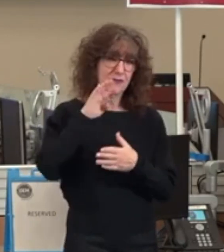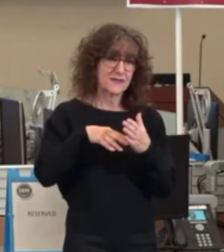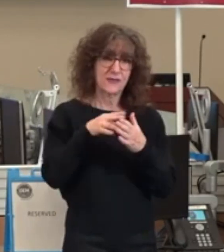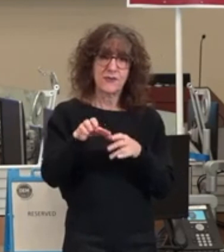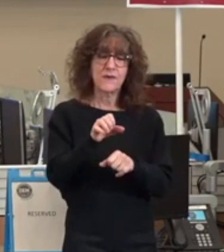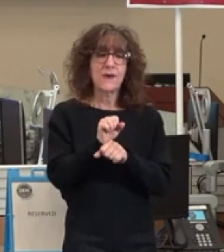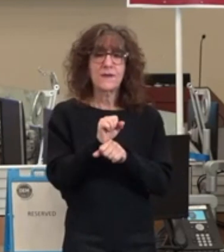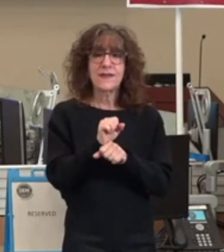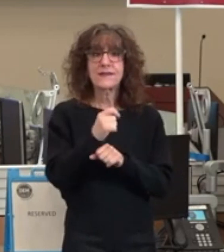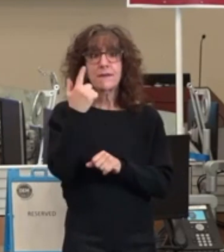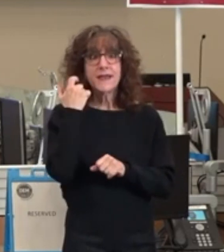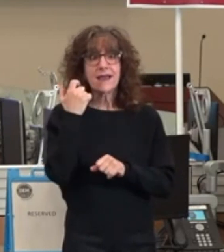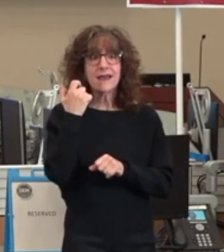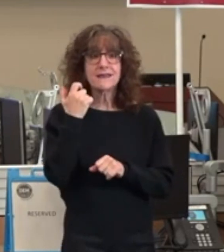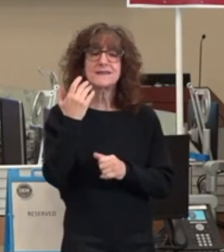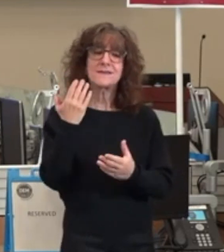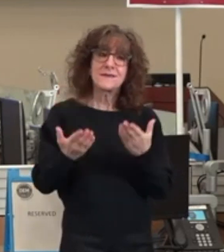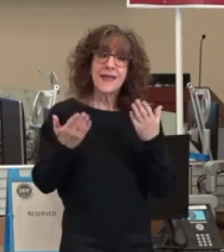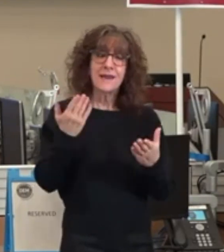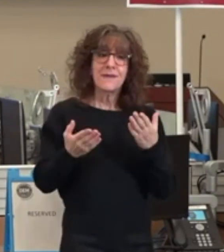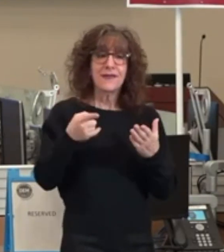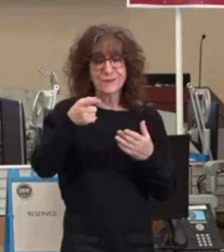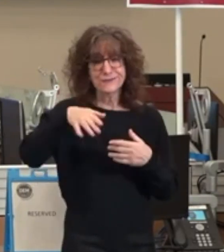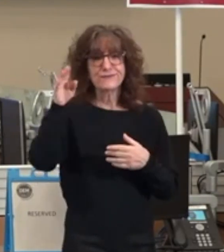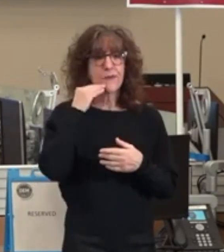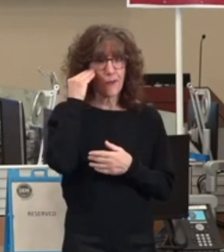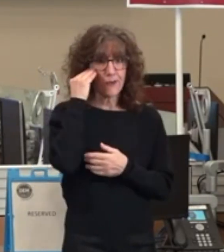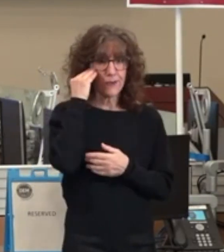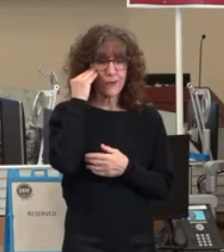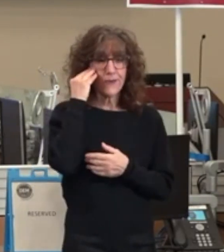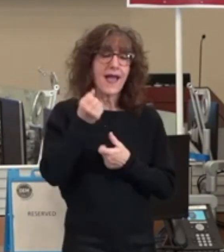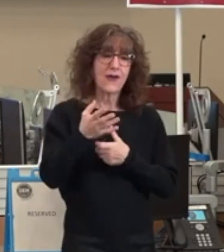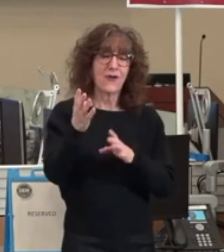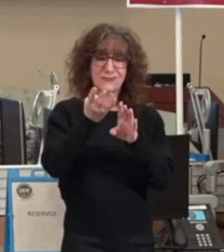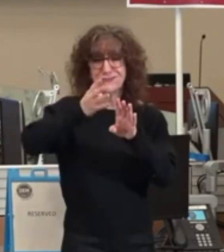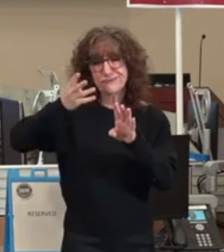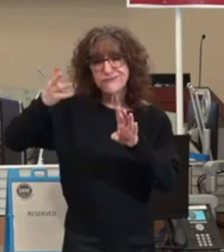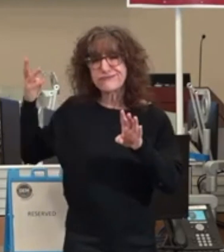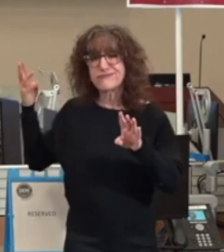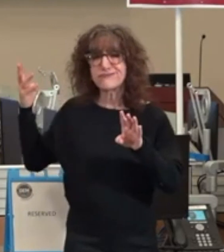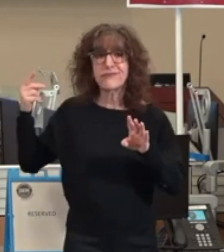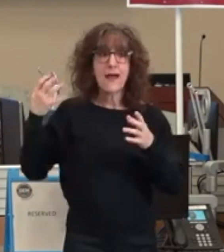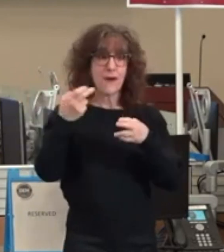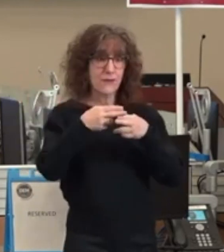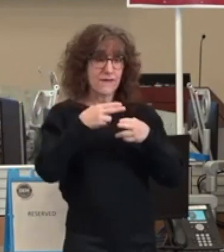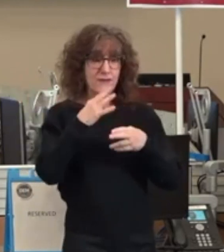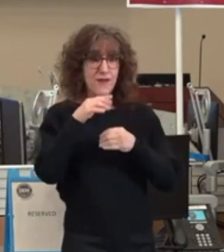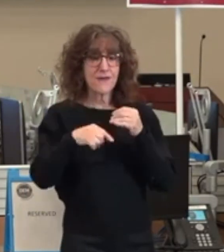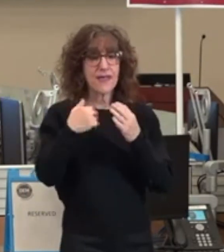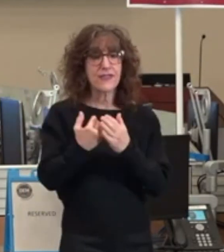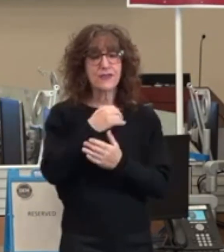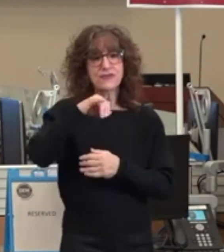appointments, because it is very likely that you may be turned away at the door and creates longer lines and delays. I want to briefly touch on the